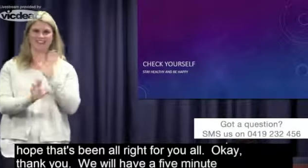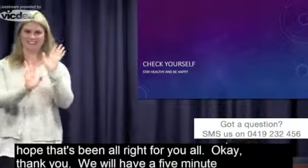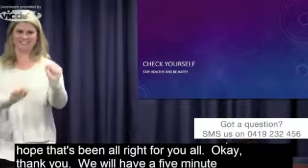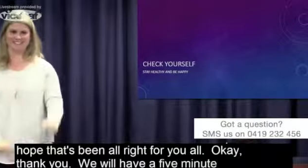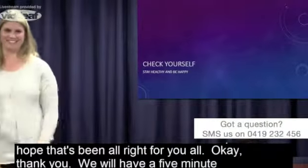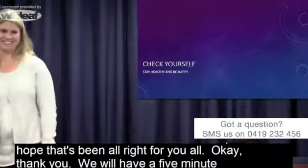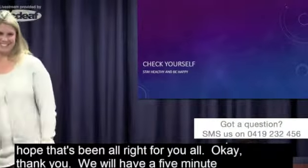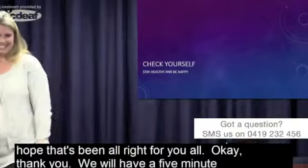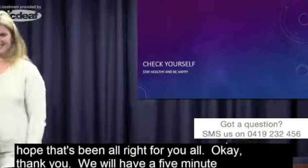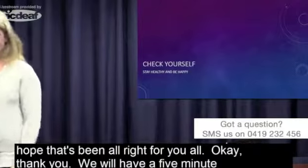Okay, thanks.